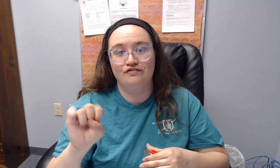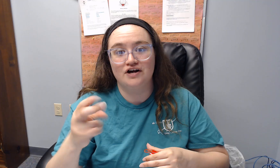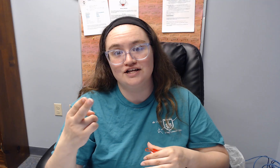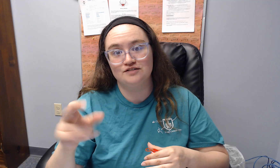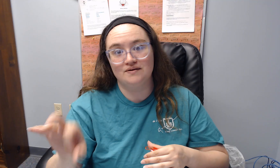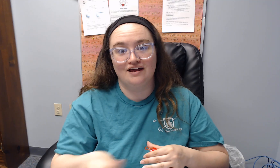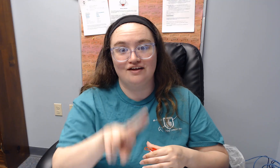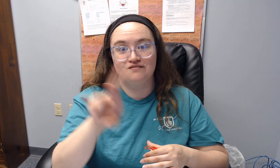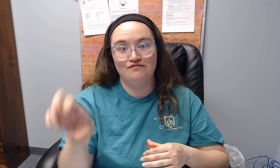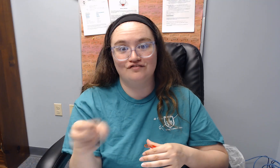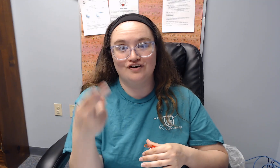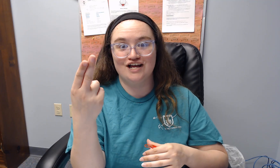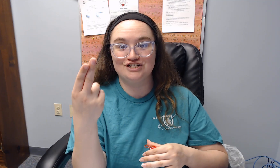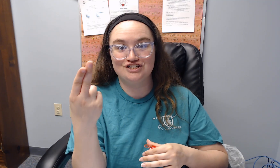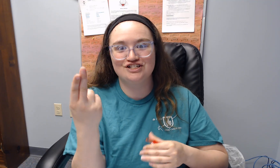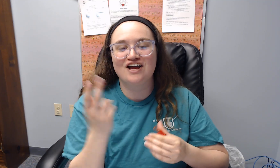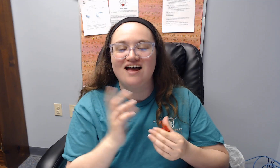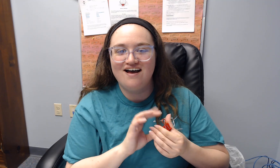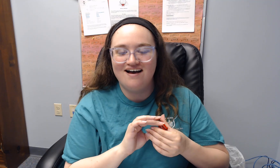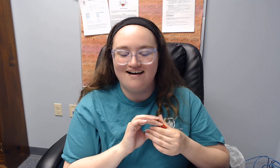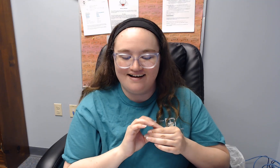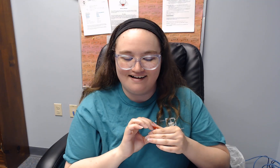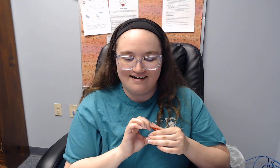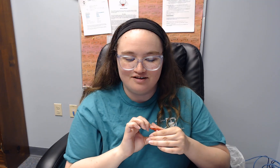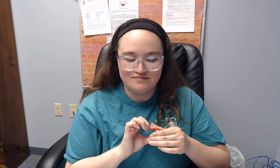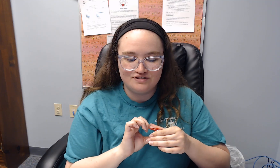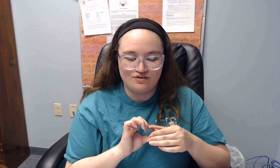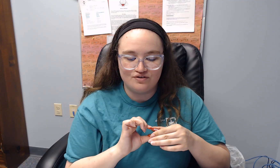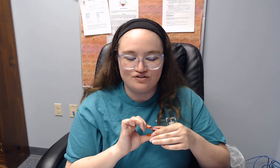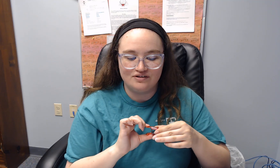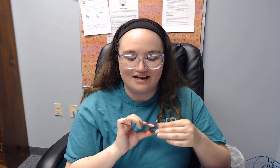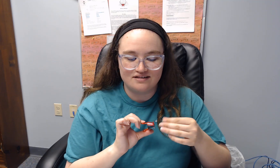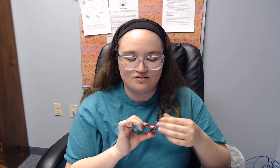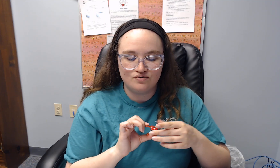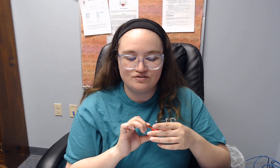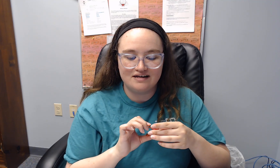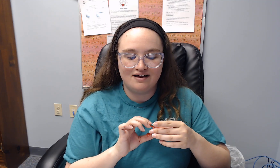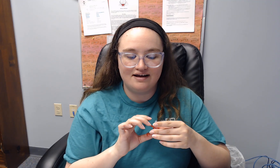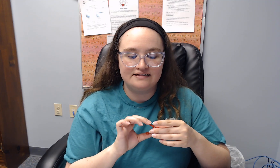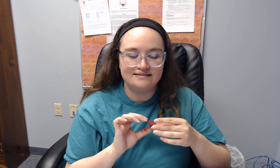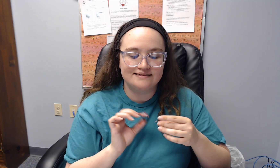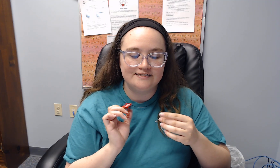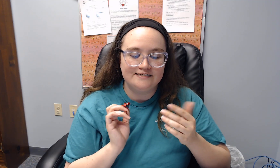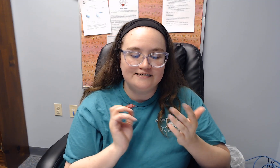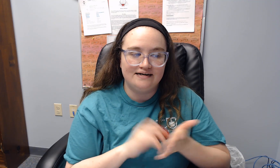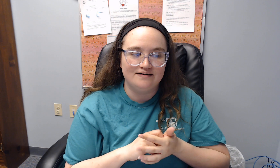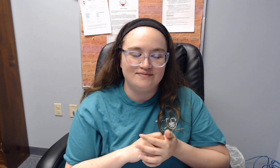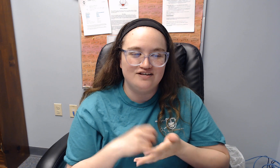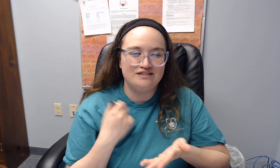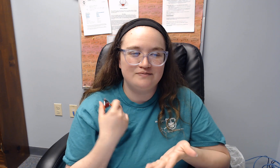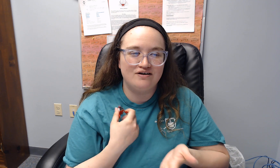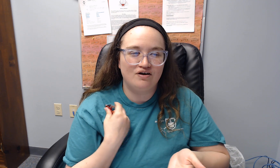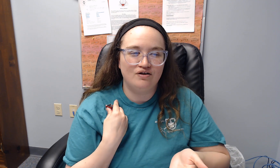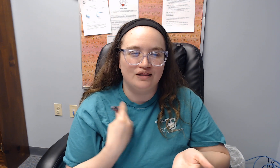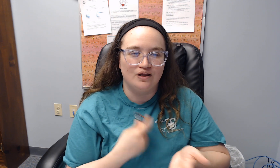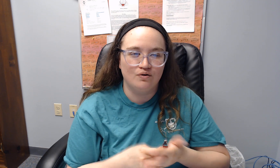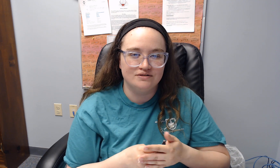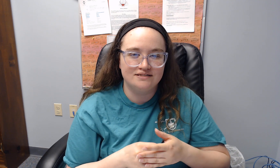Fresh became fresh. So those are lexical signs. They used to be called loan signs,